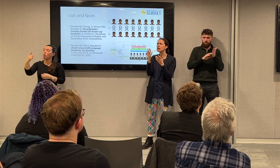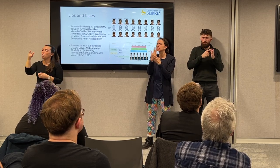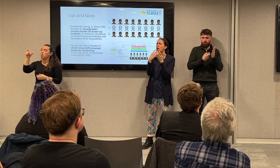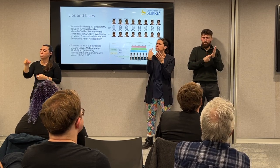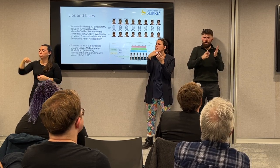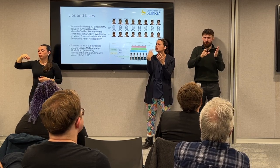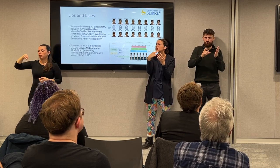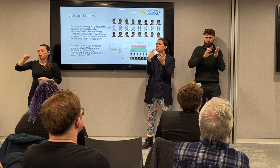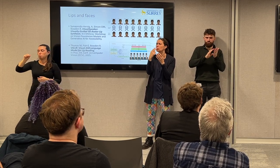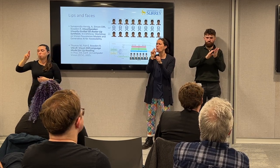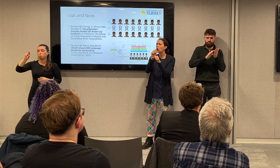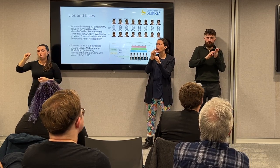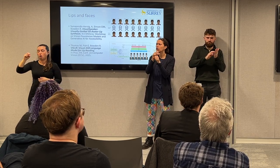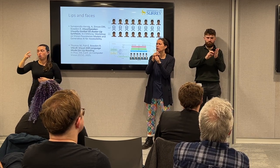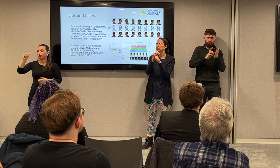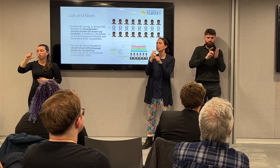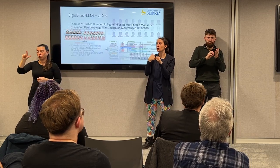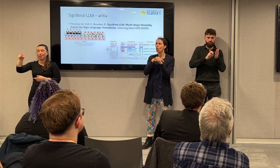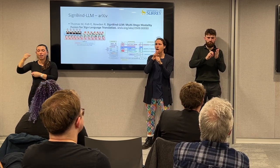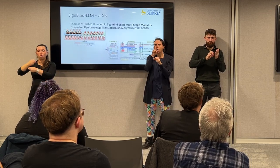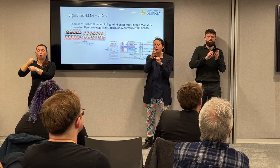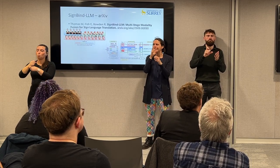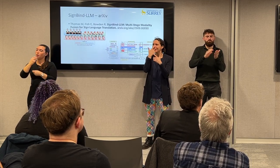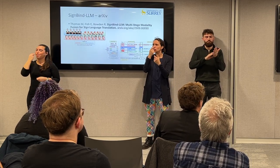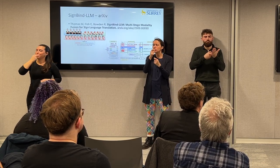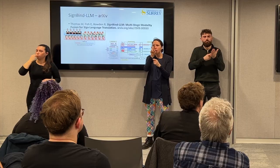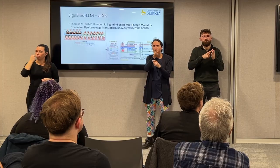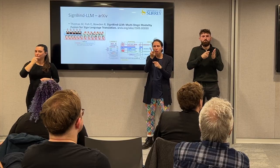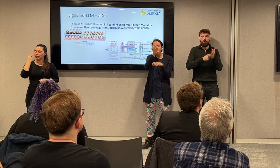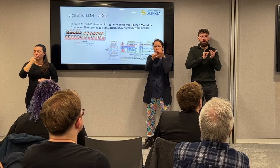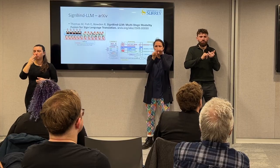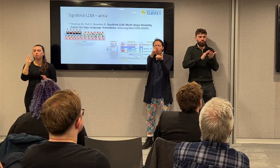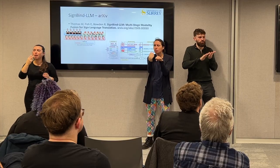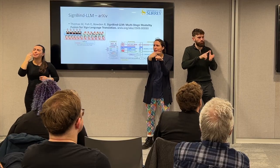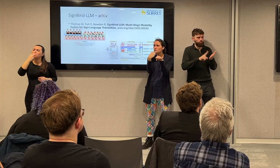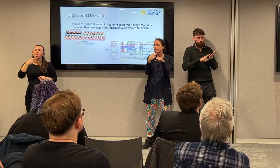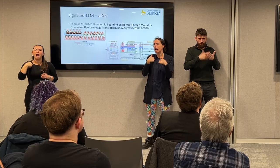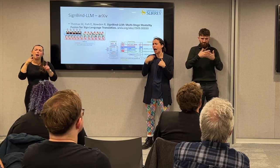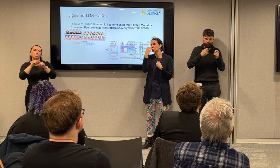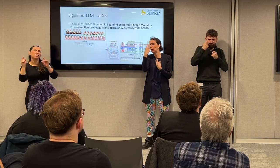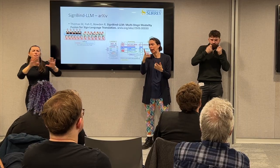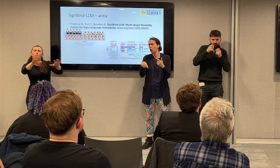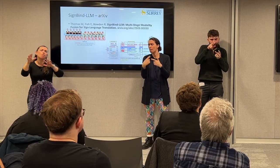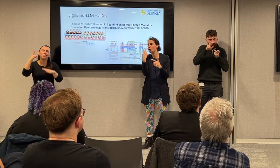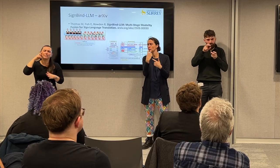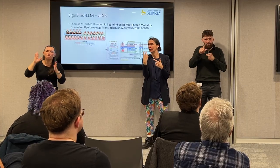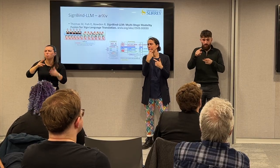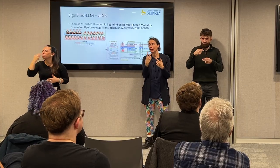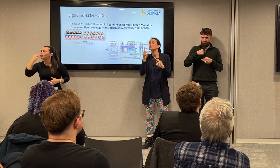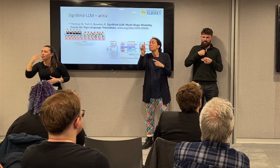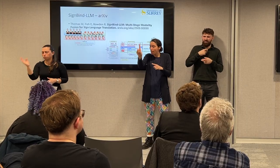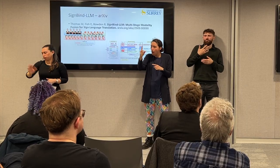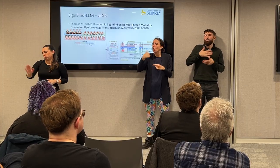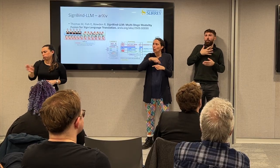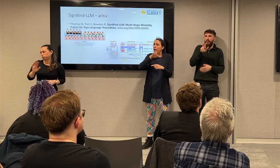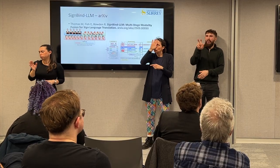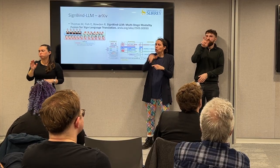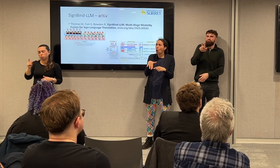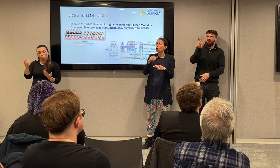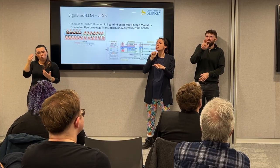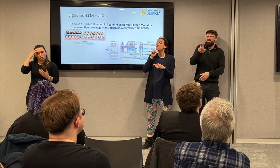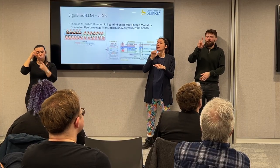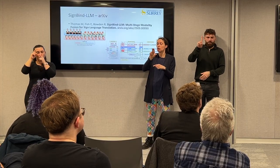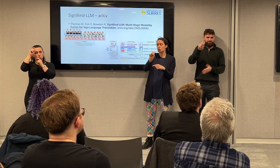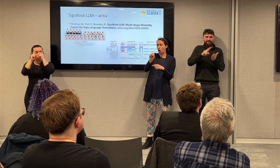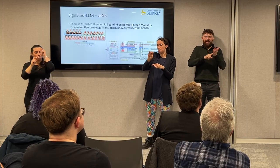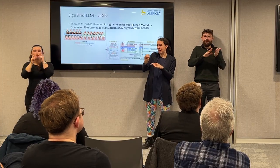reading. The reason we're interested in lip reading, of course, is not because I care about reading lips, but because we know that non-manual features